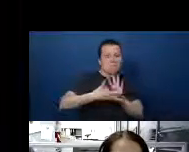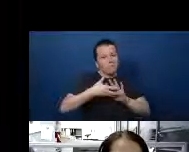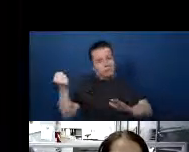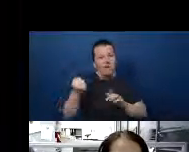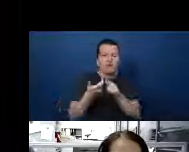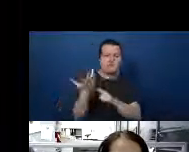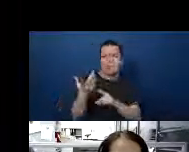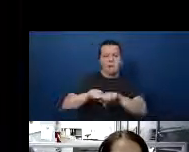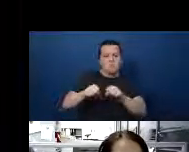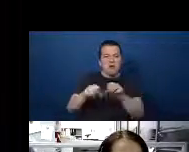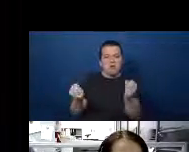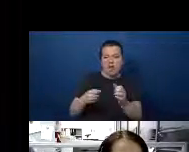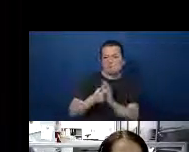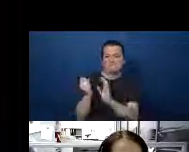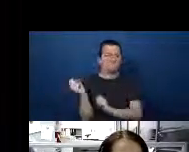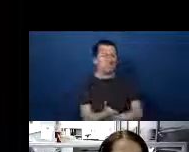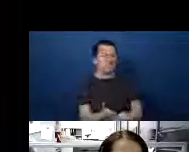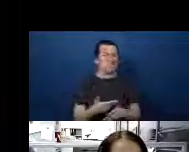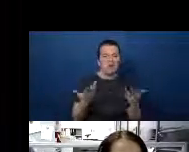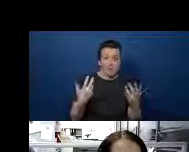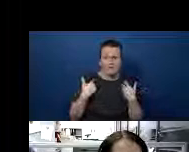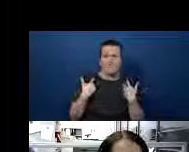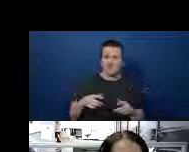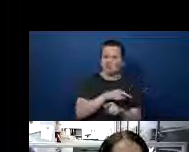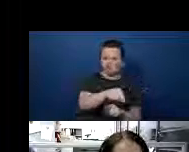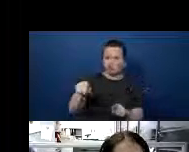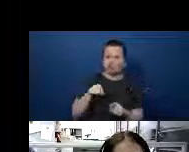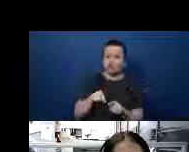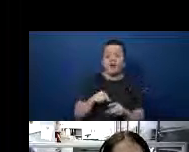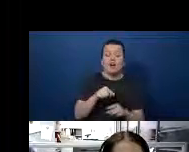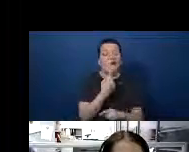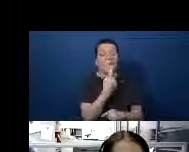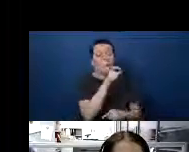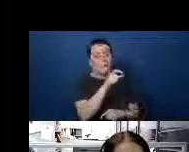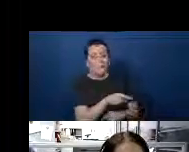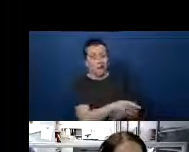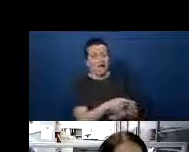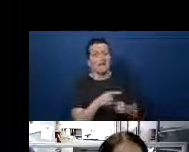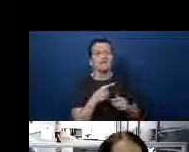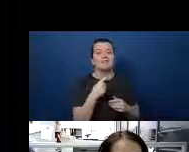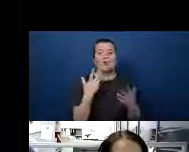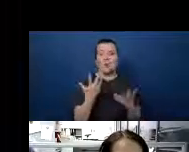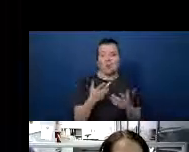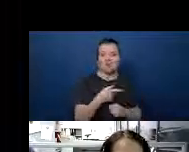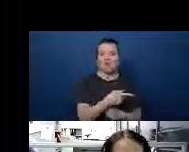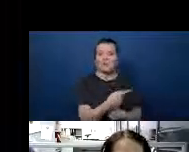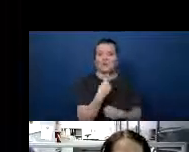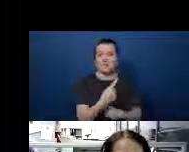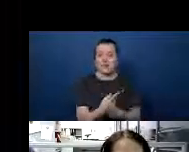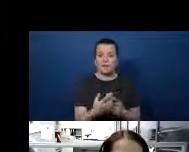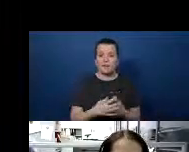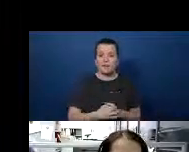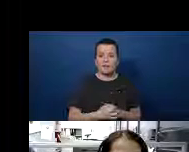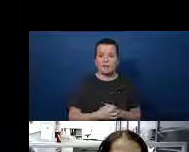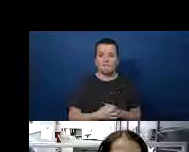one participant even reported that fellow students poured insecticide into her